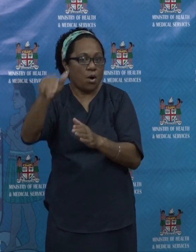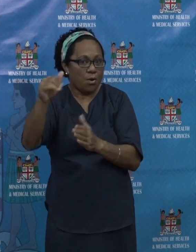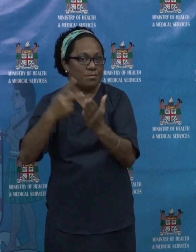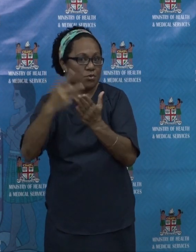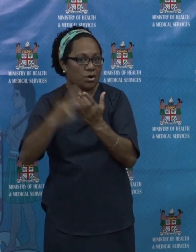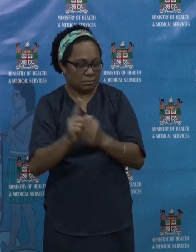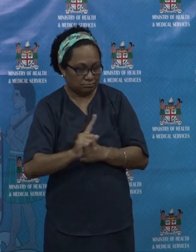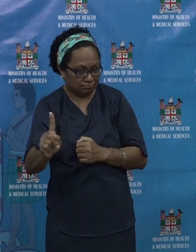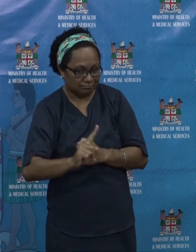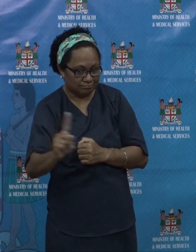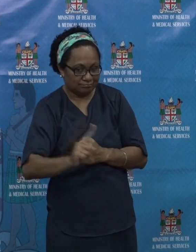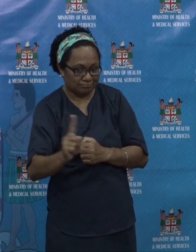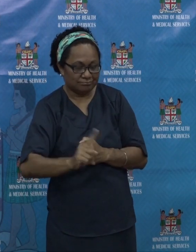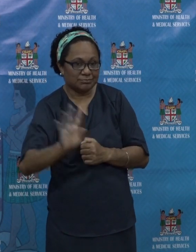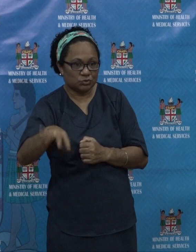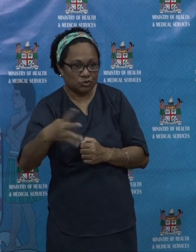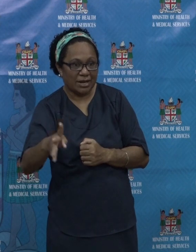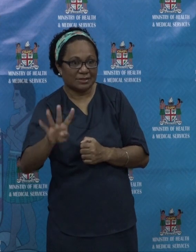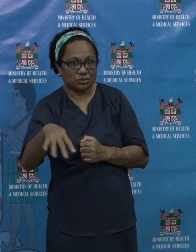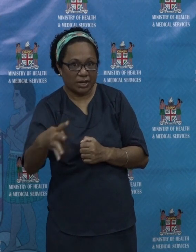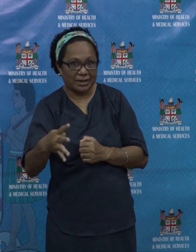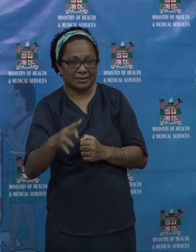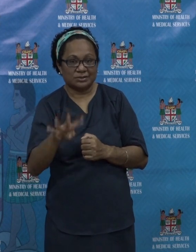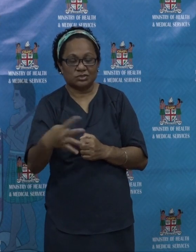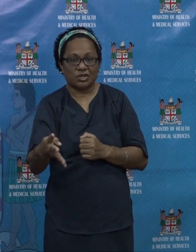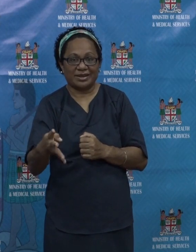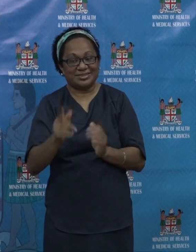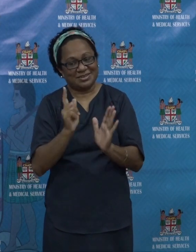allowed timely retrieval.